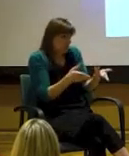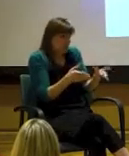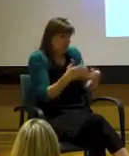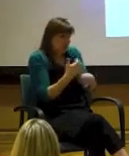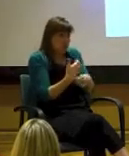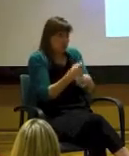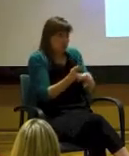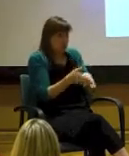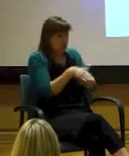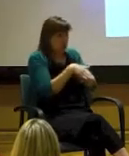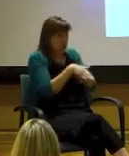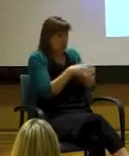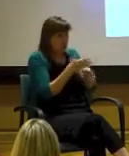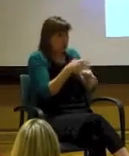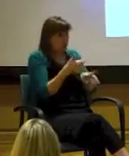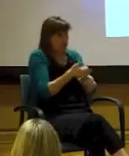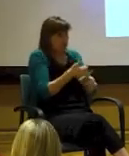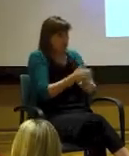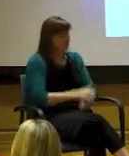tube.